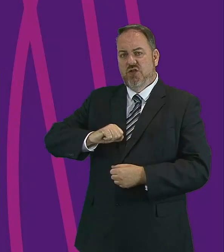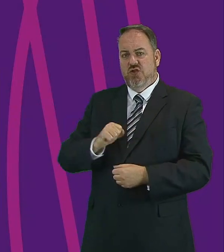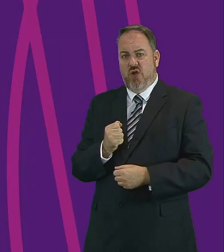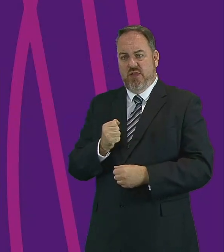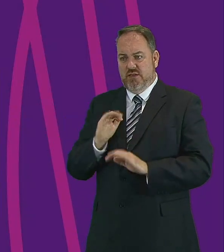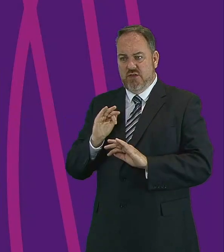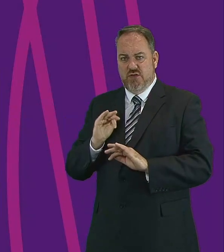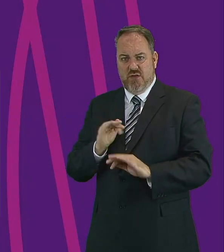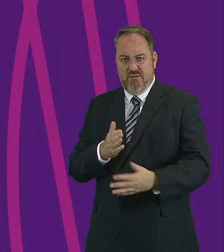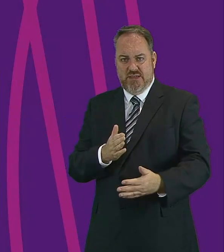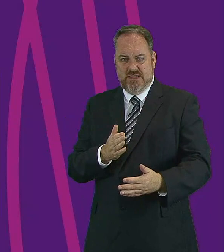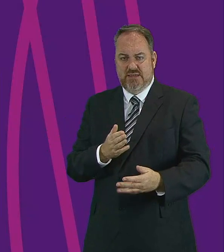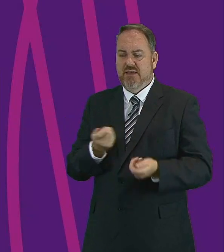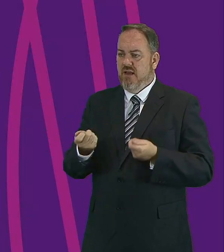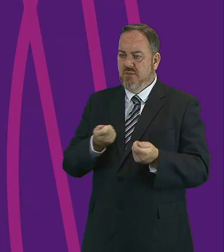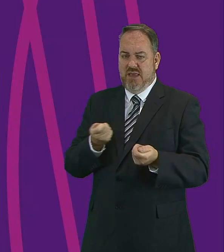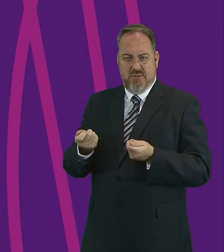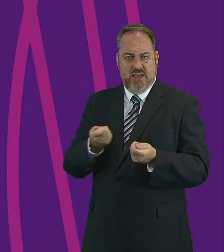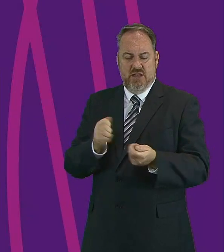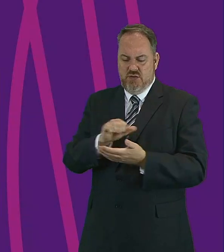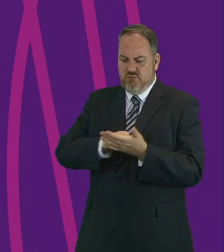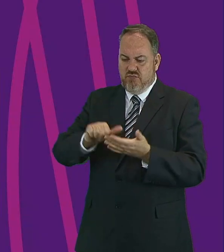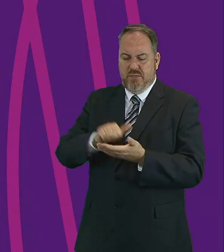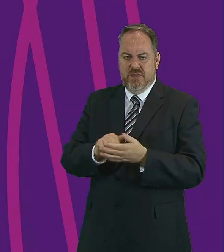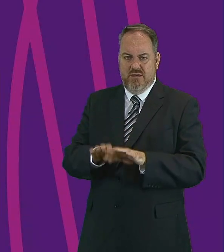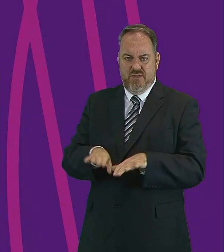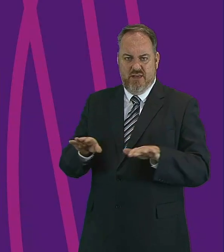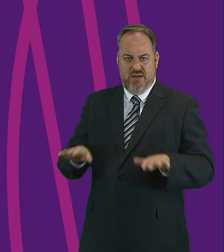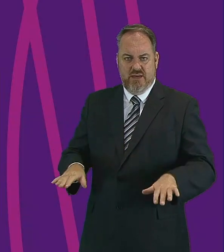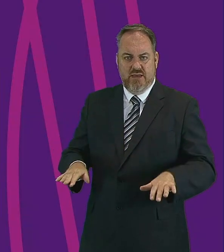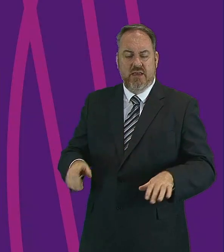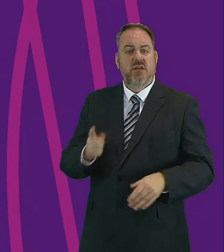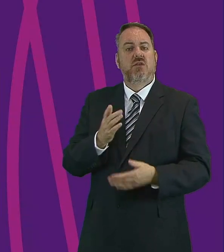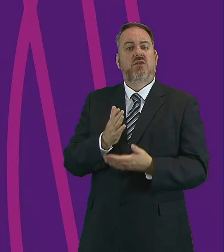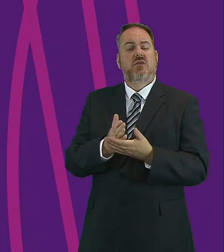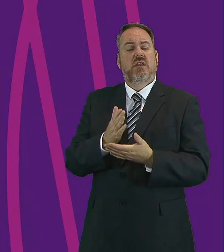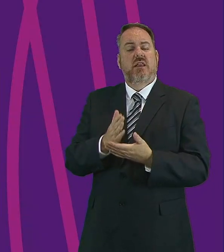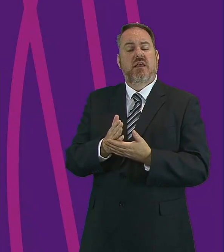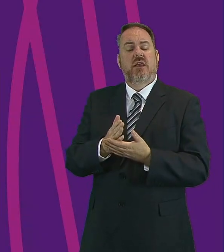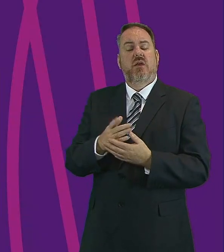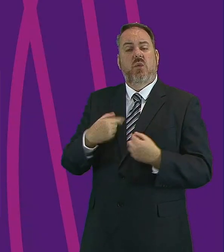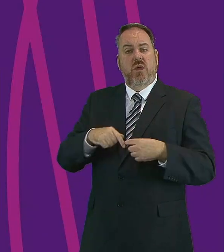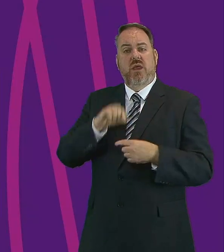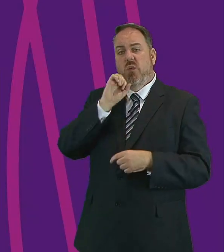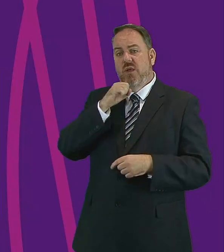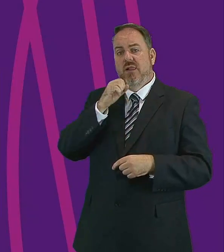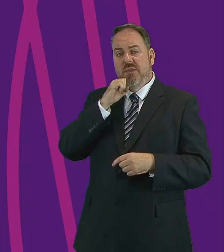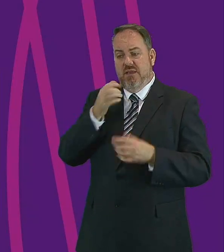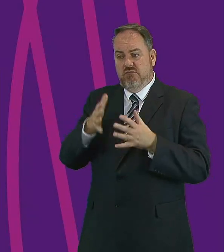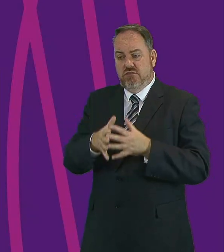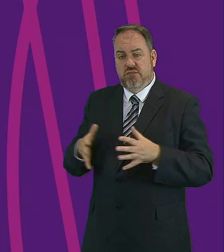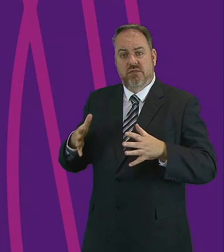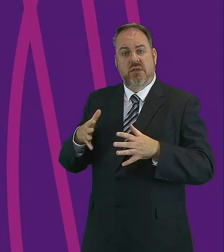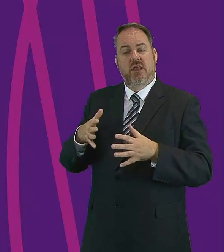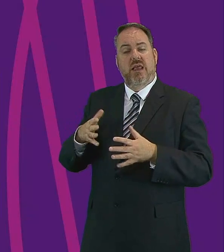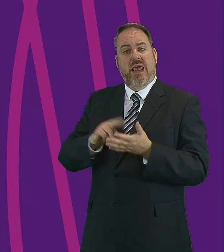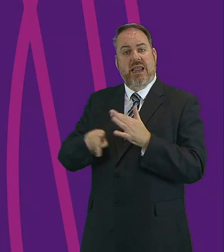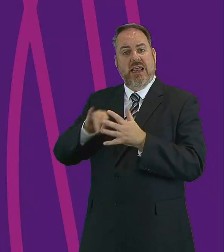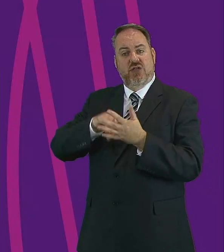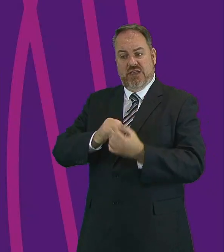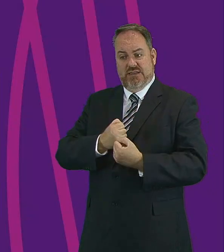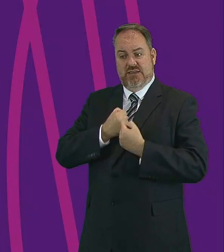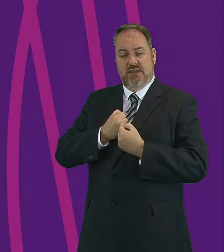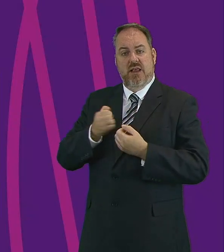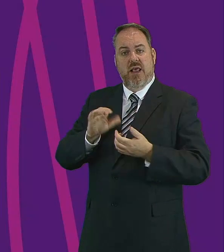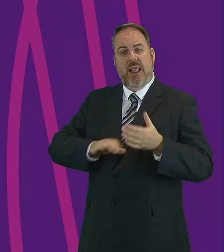being properly safeguarded. And in addition to that, we are building NHS laboratory capacity